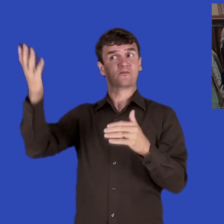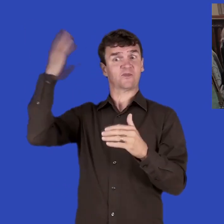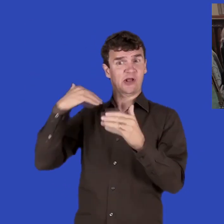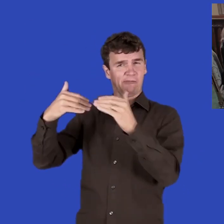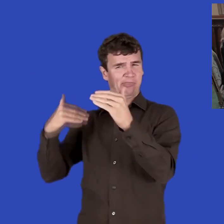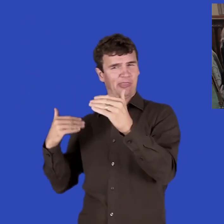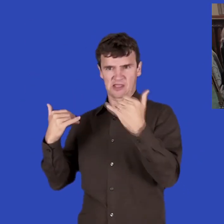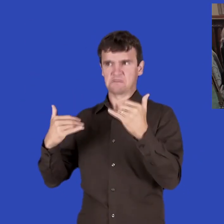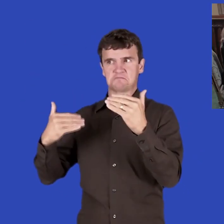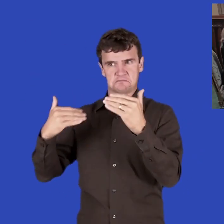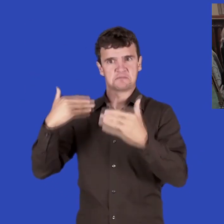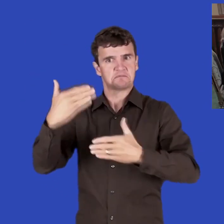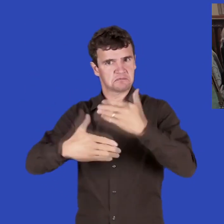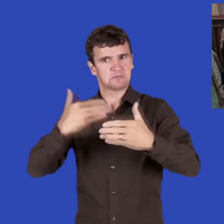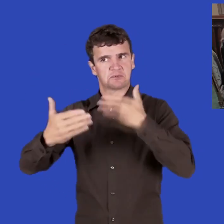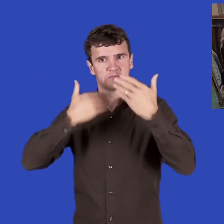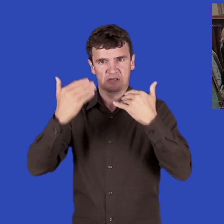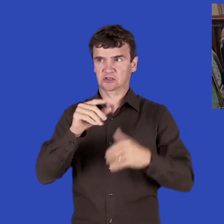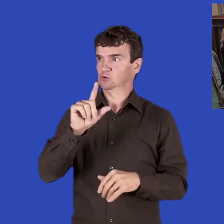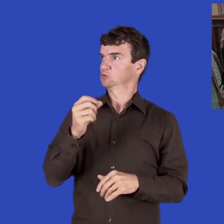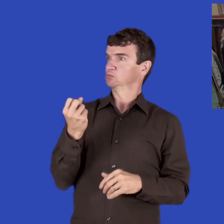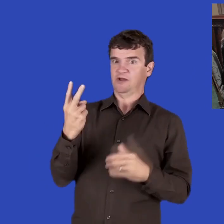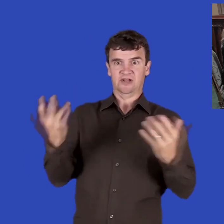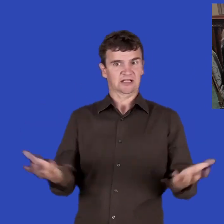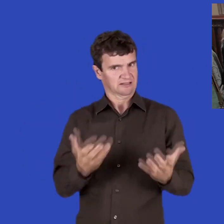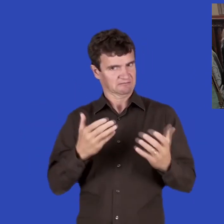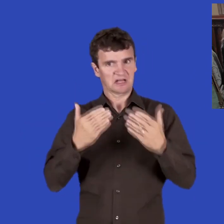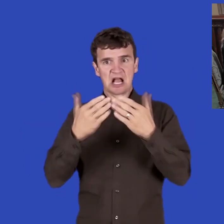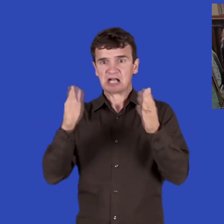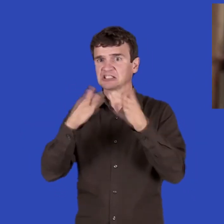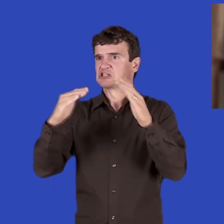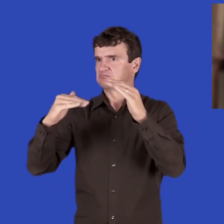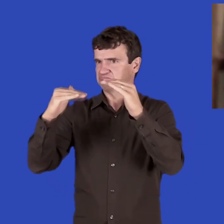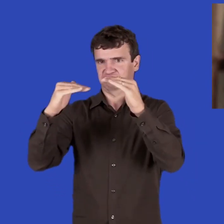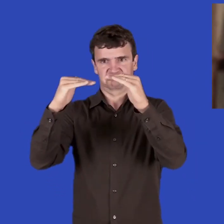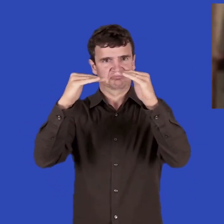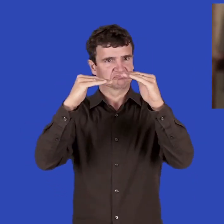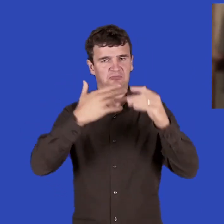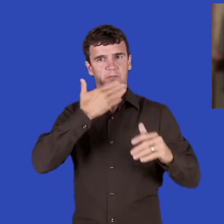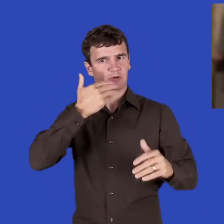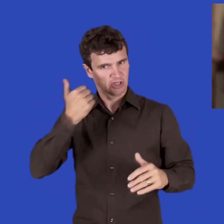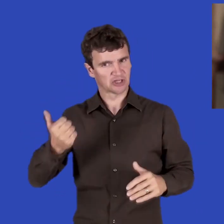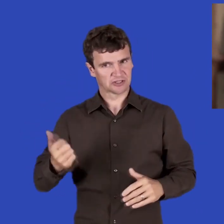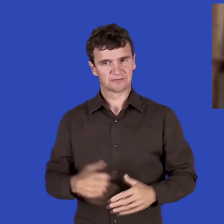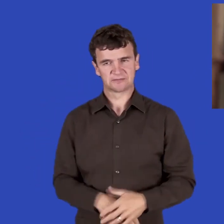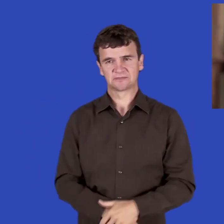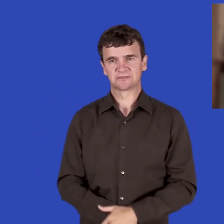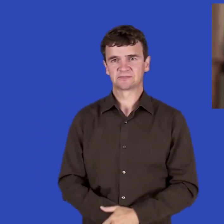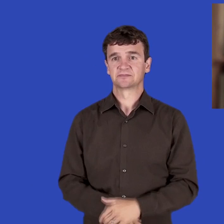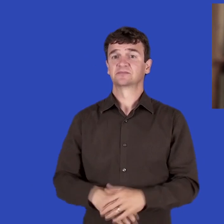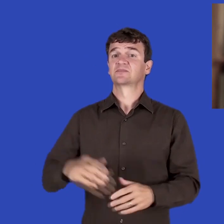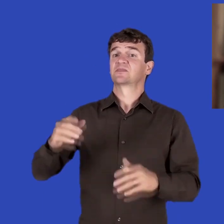And that as difficult as things are for you right now, there is never been a time where there's been